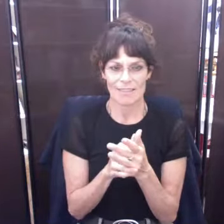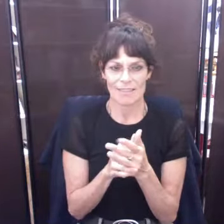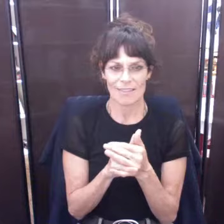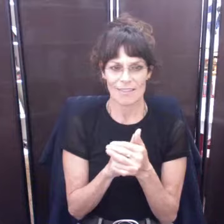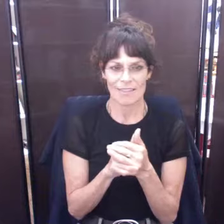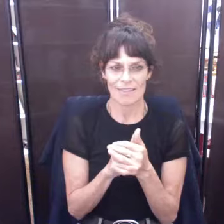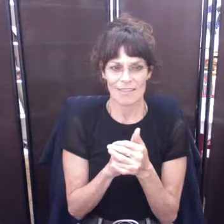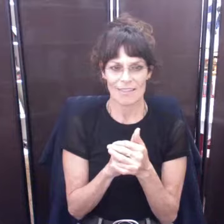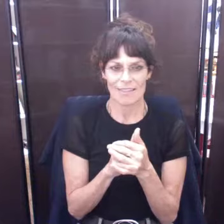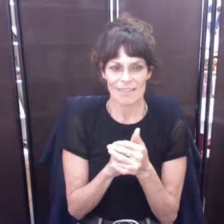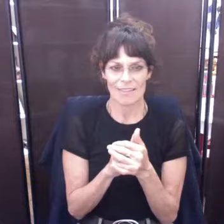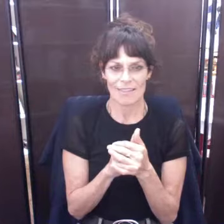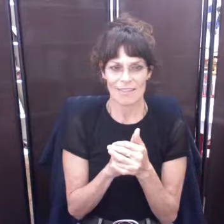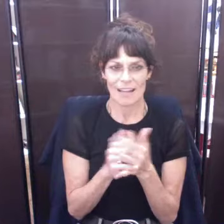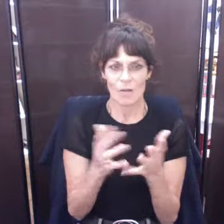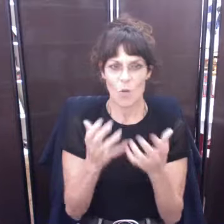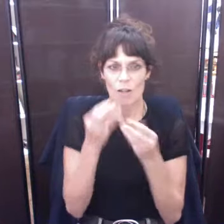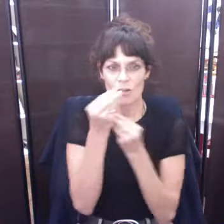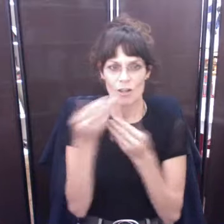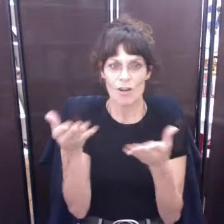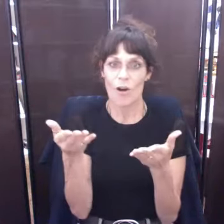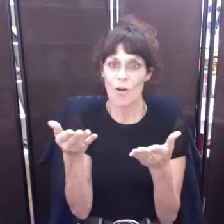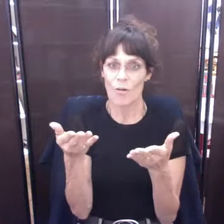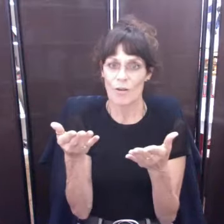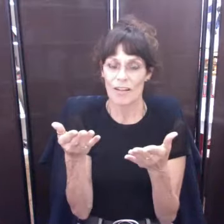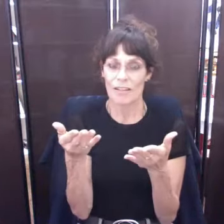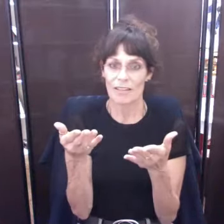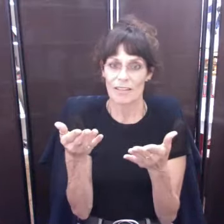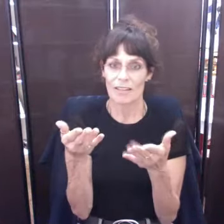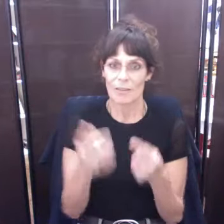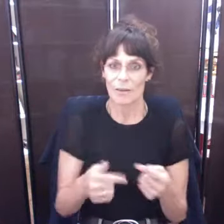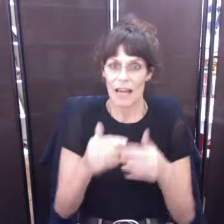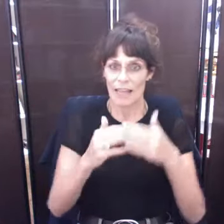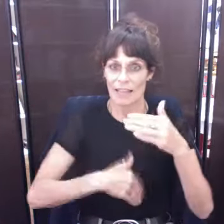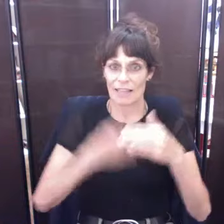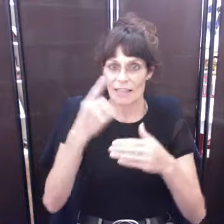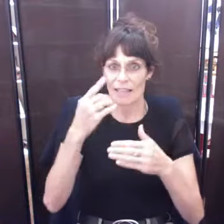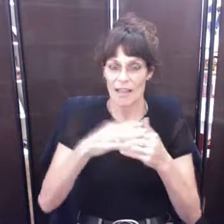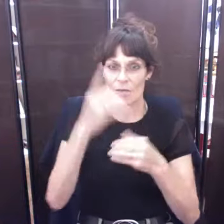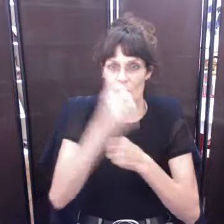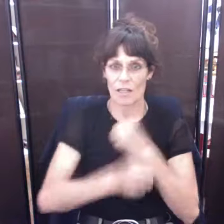Well, I want you guys to know, when I had less than a year, I thought I had a lot more relapses in